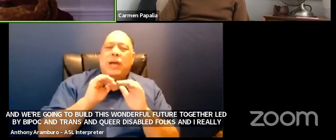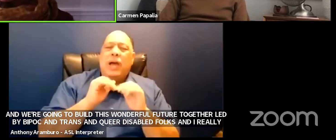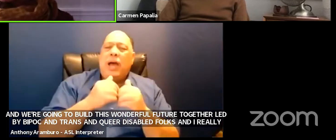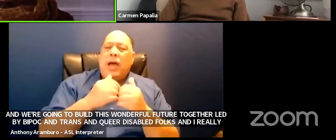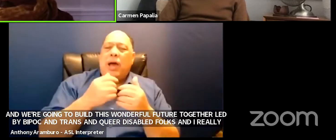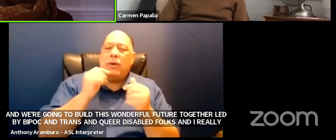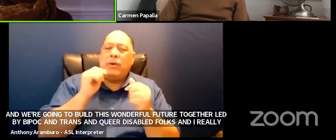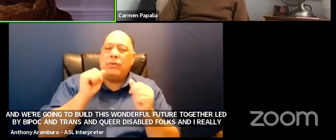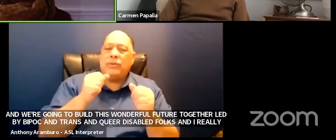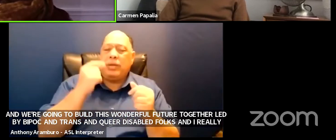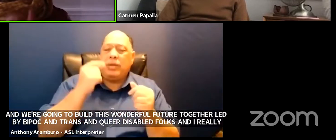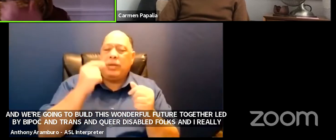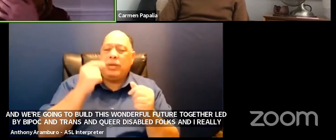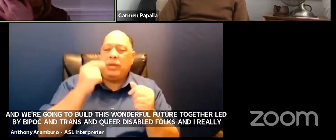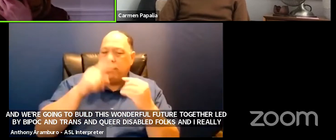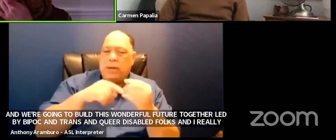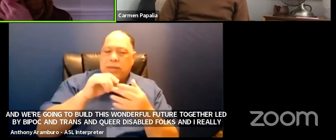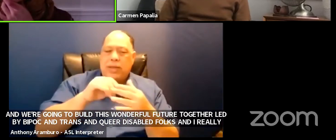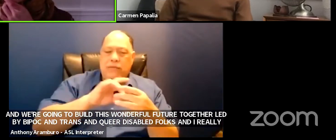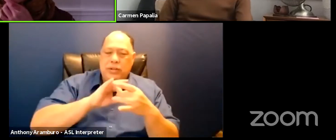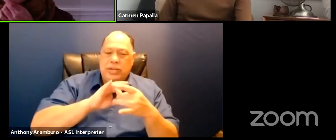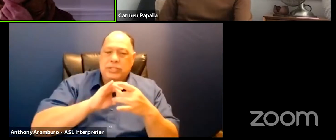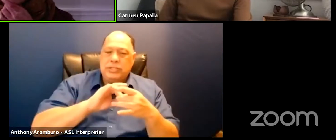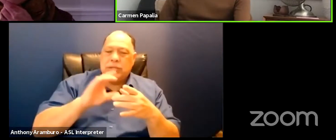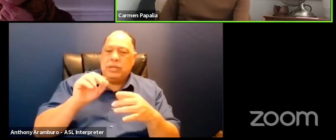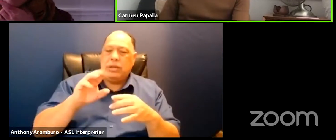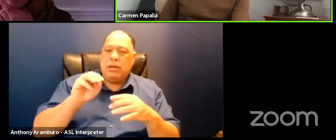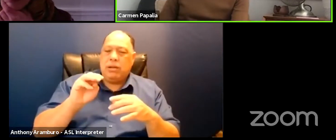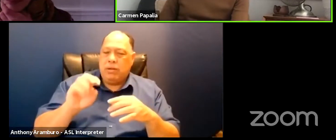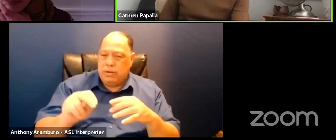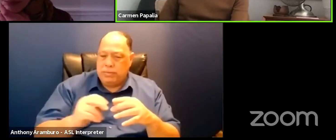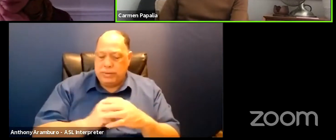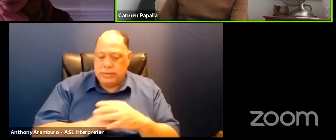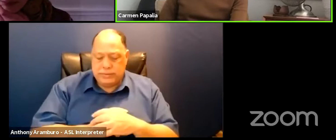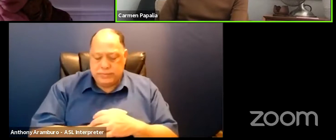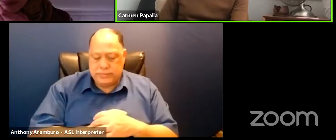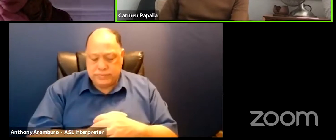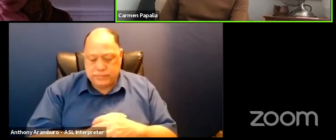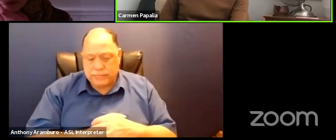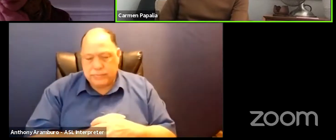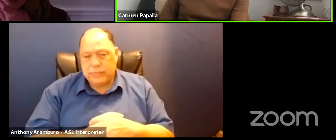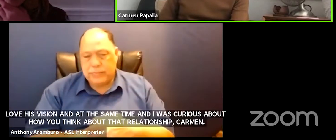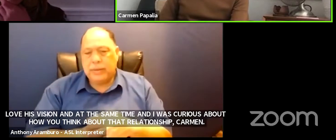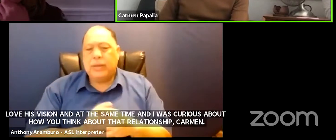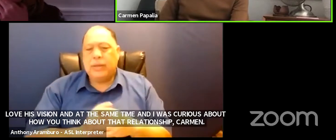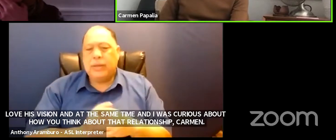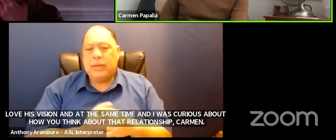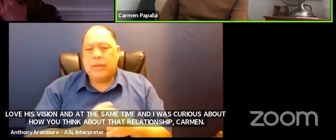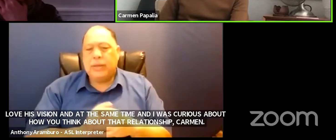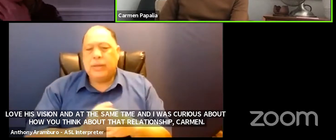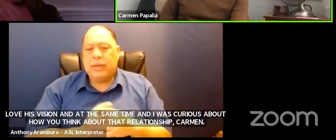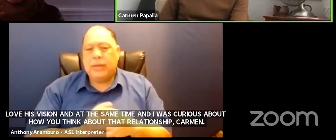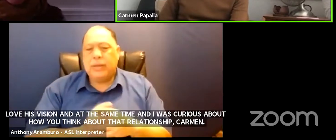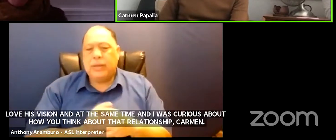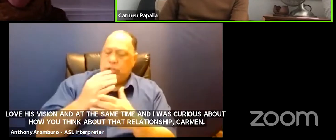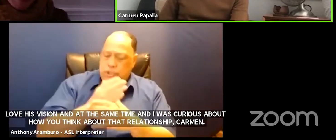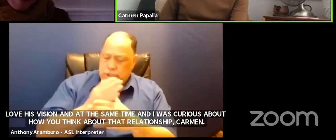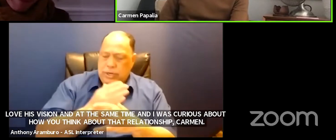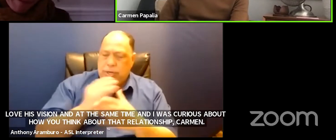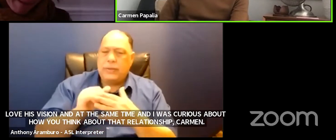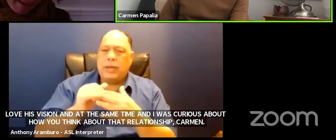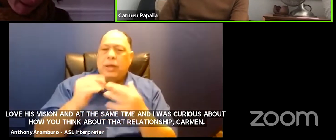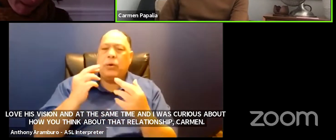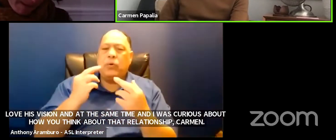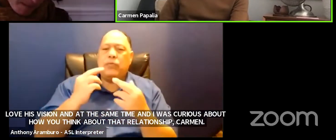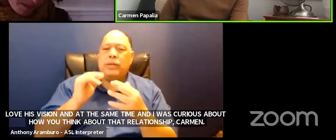that relationship, Carmen. Yeah, I share that hopefulness that Cyrus